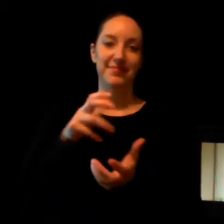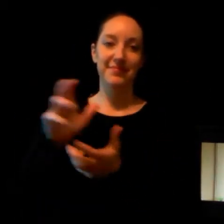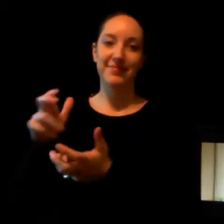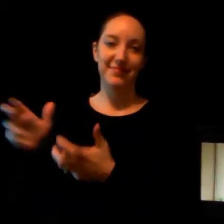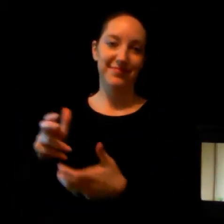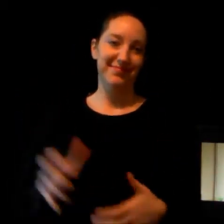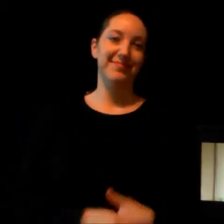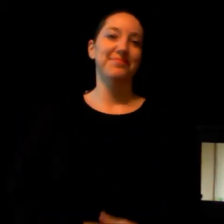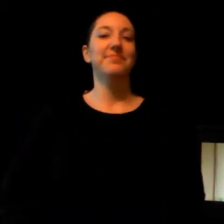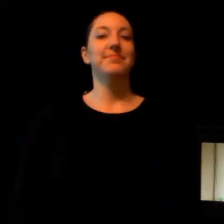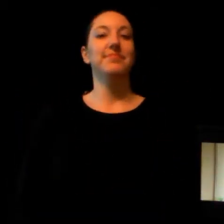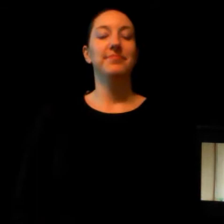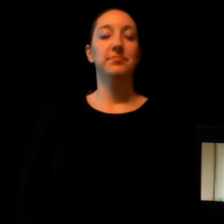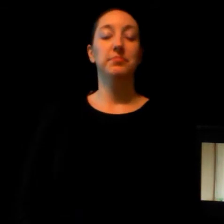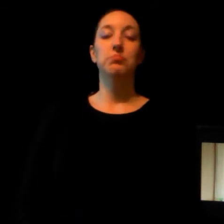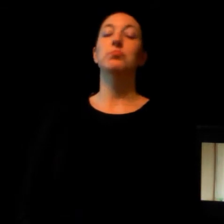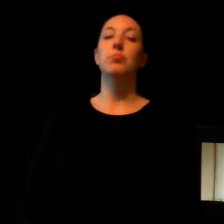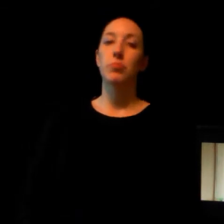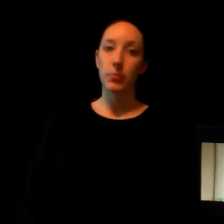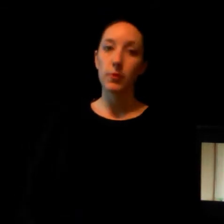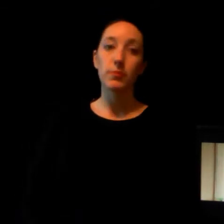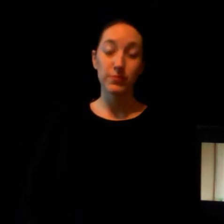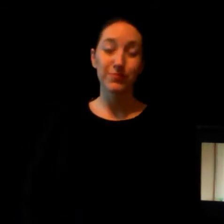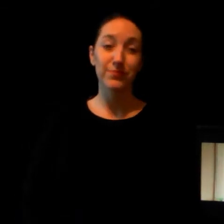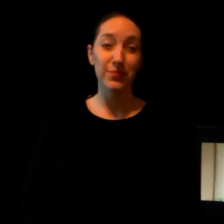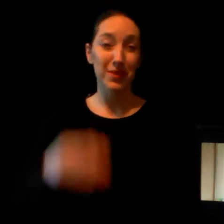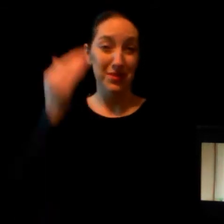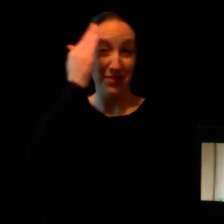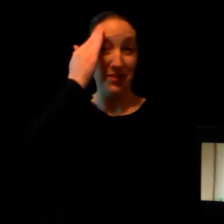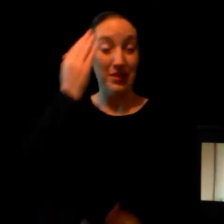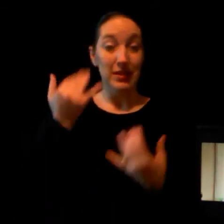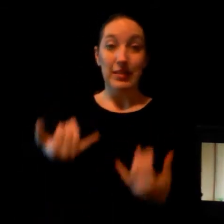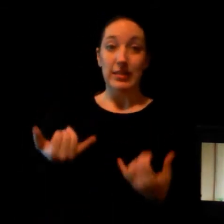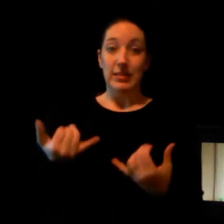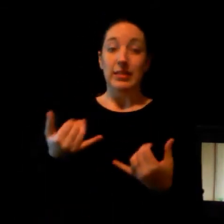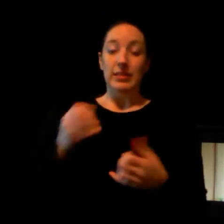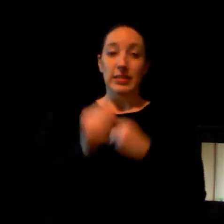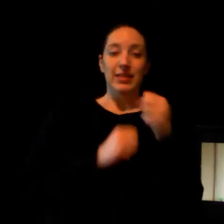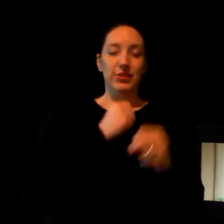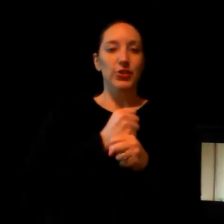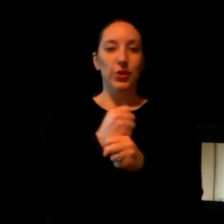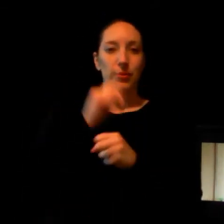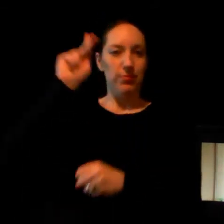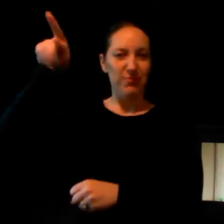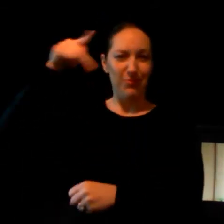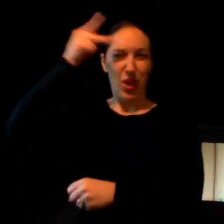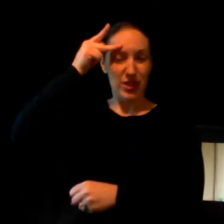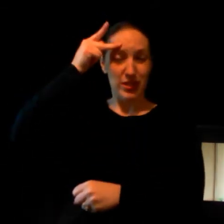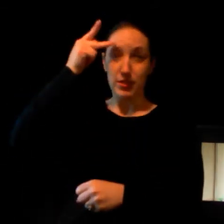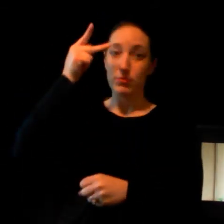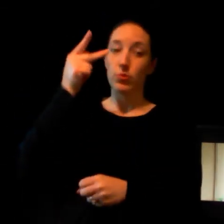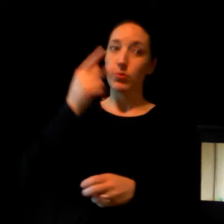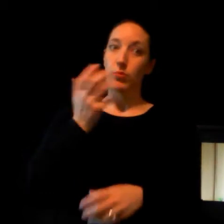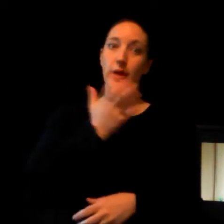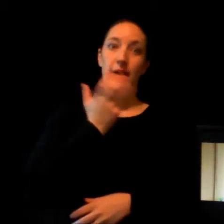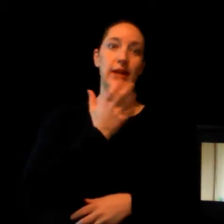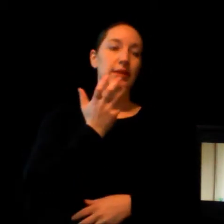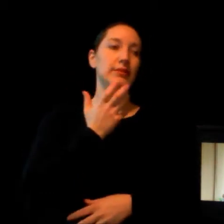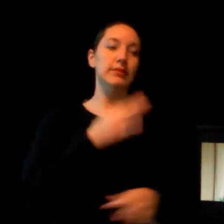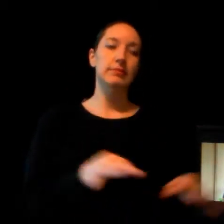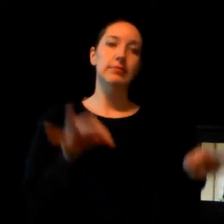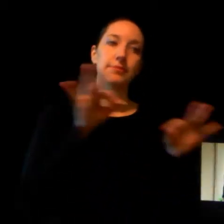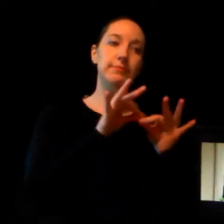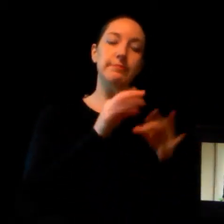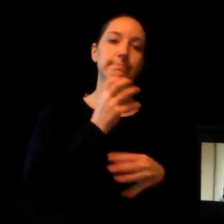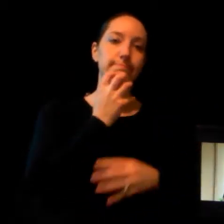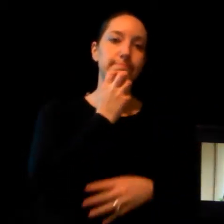So, yes, this has been quite a year in politics, but also in the movies. Many people, for